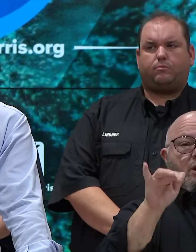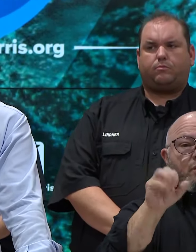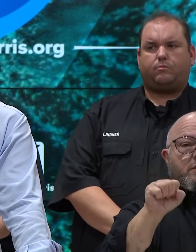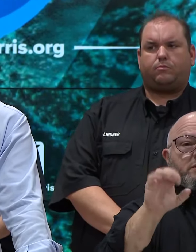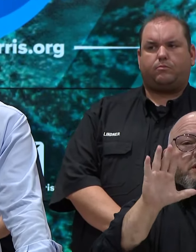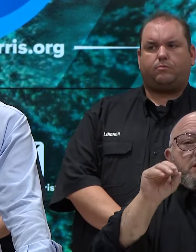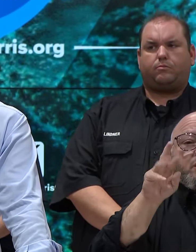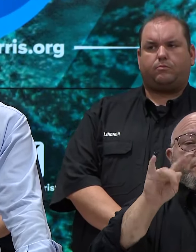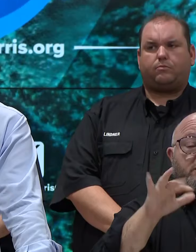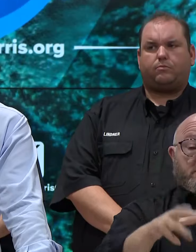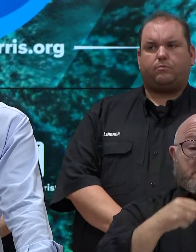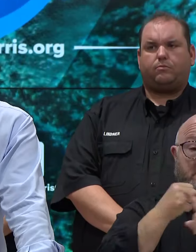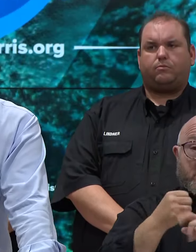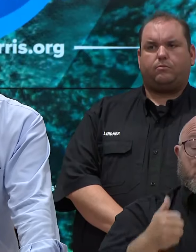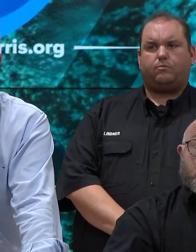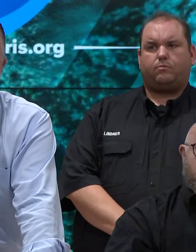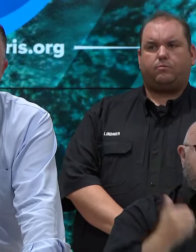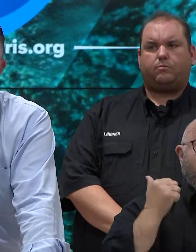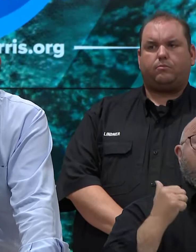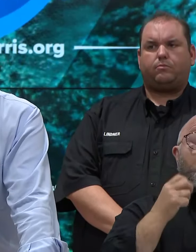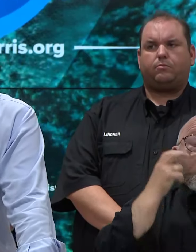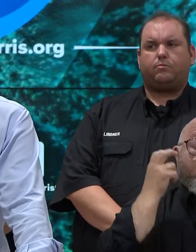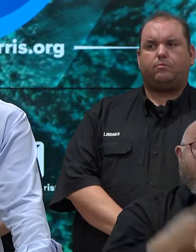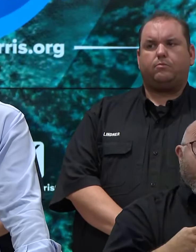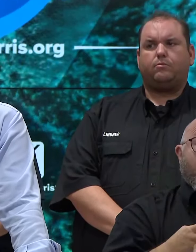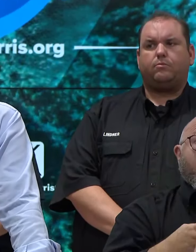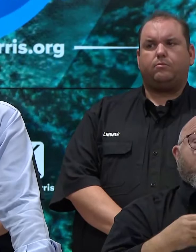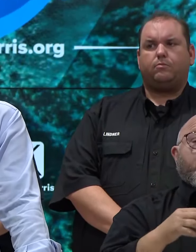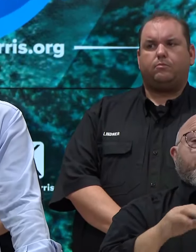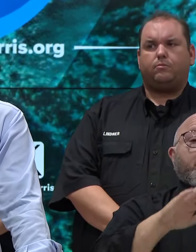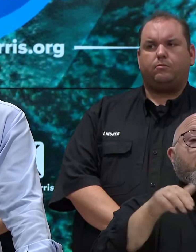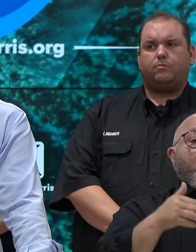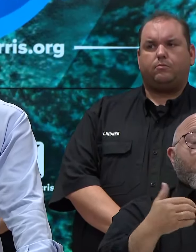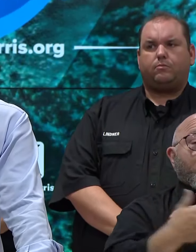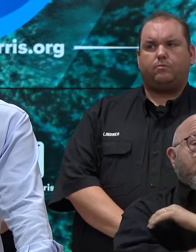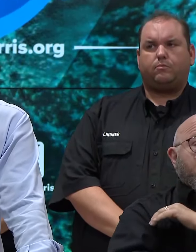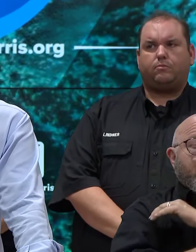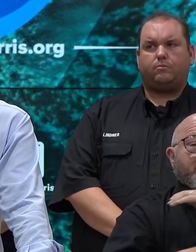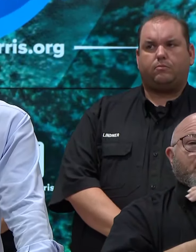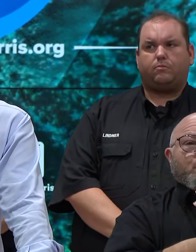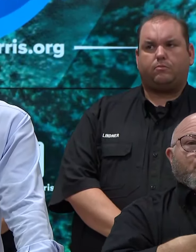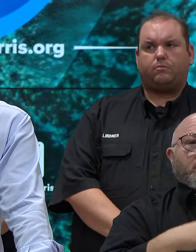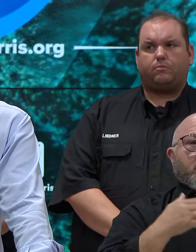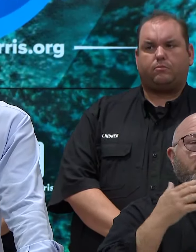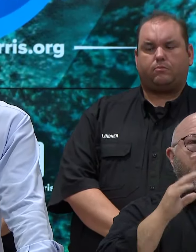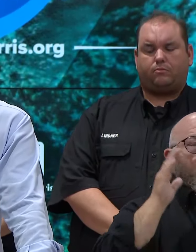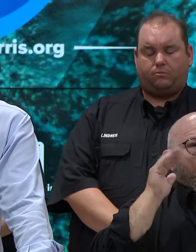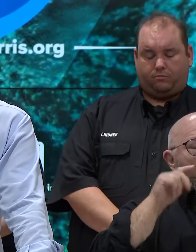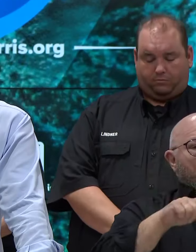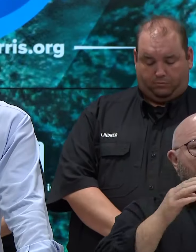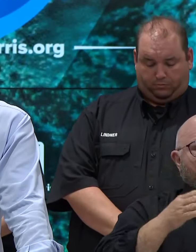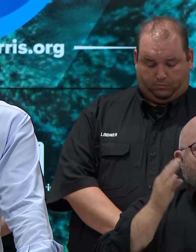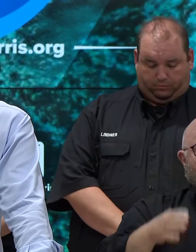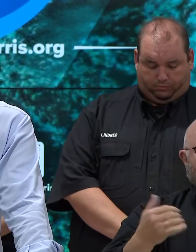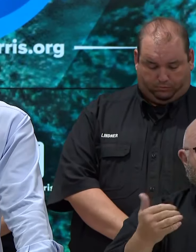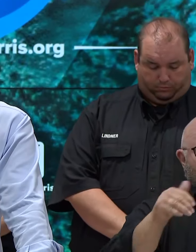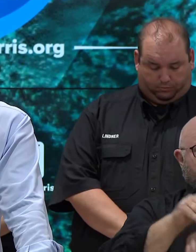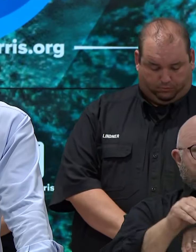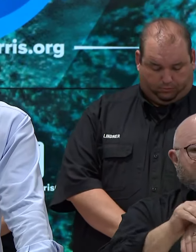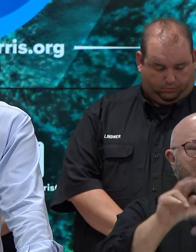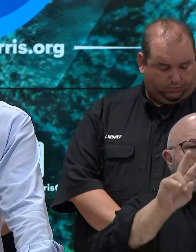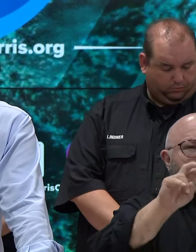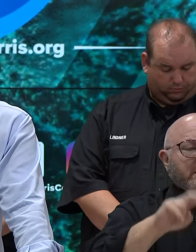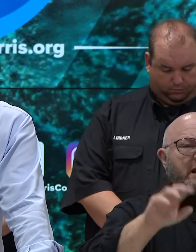hit the hardest of all the counties we serve. We plan to wrap up our assessment phase tonight,